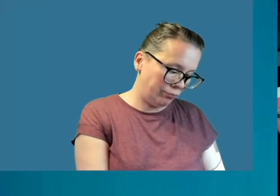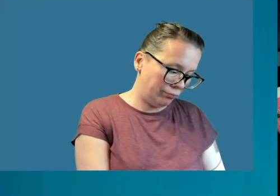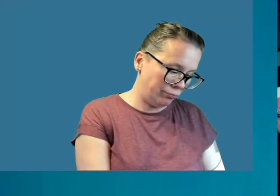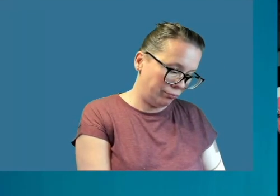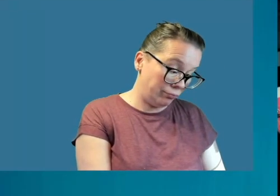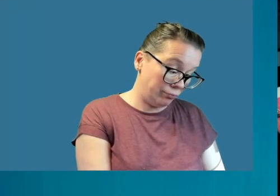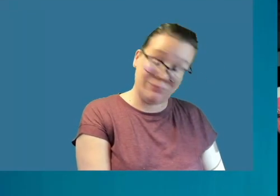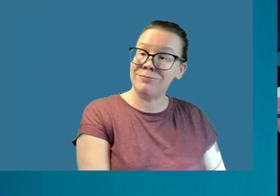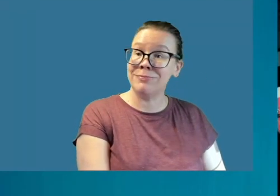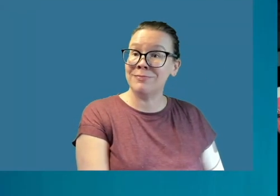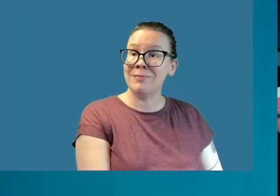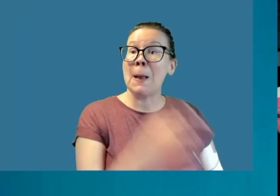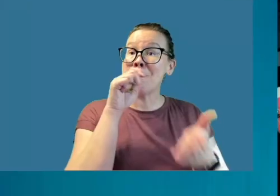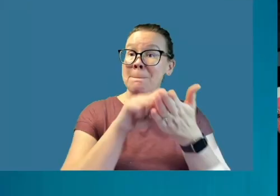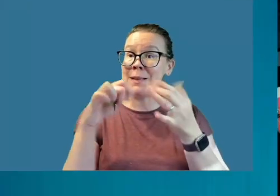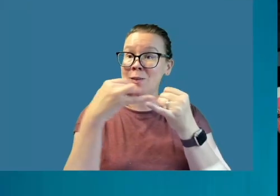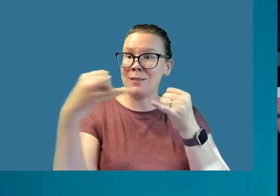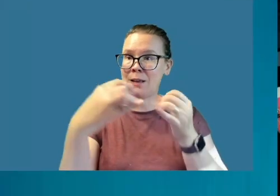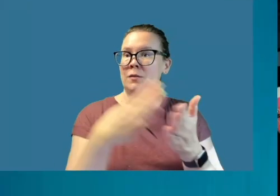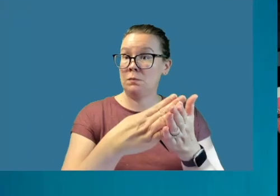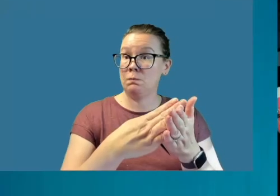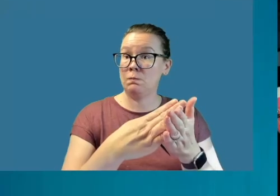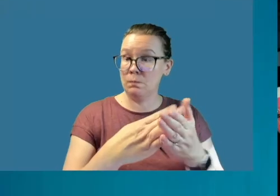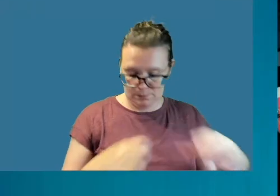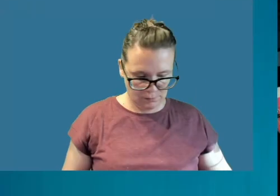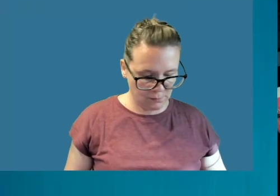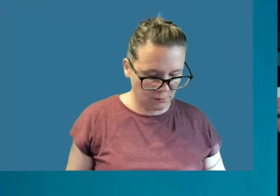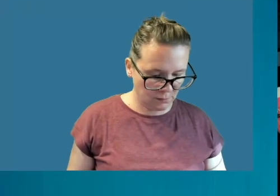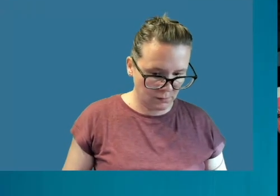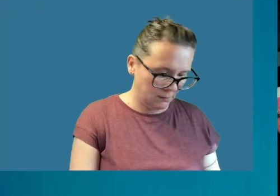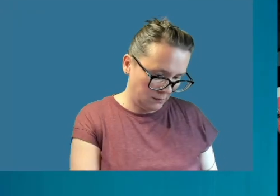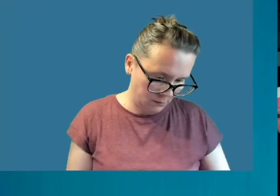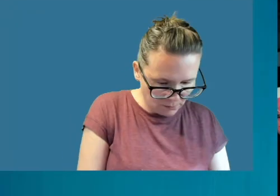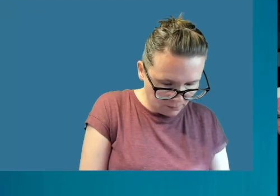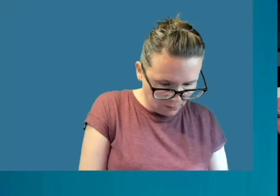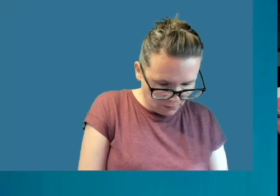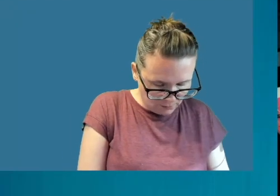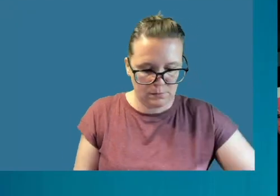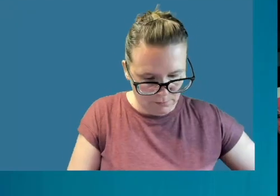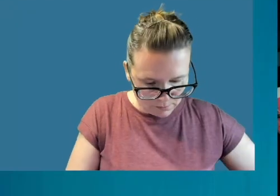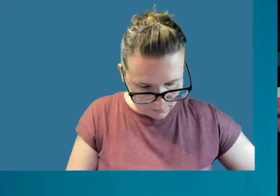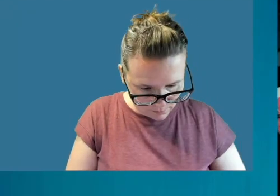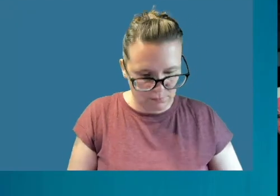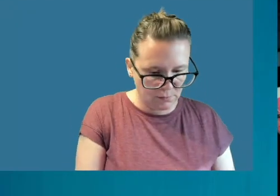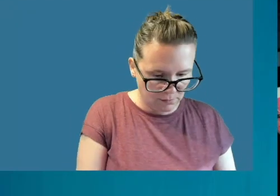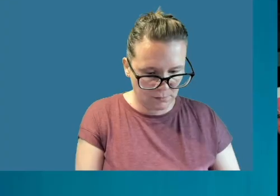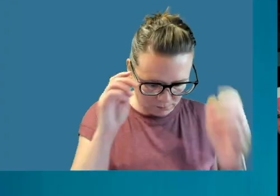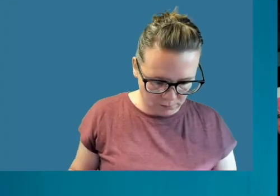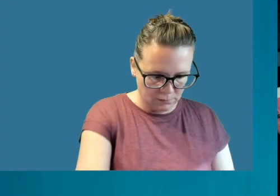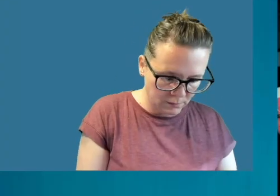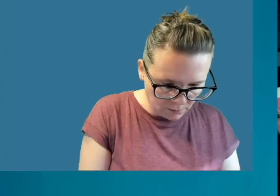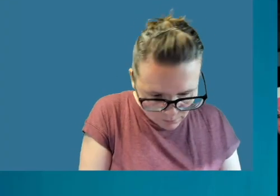that part and then stop before my future seam line blocks the other